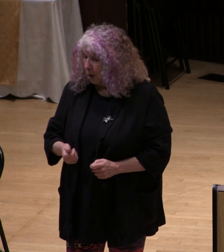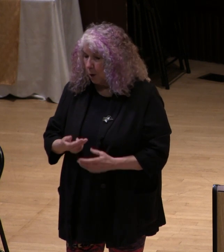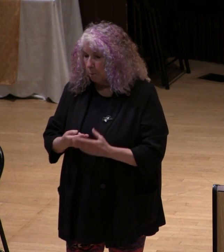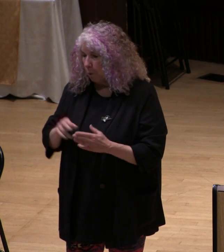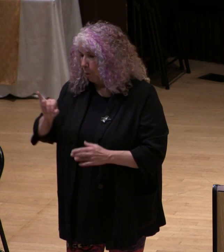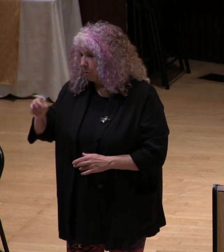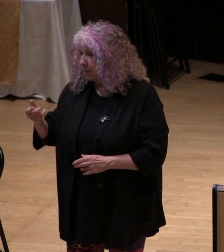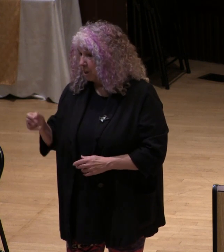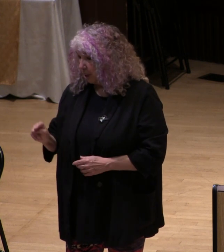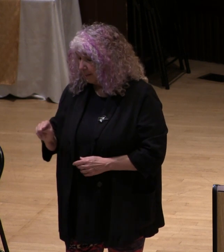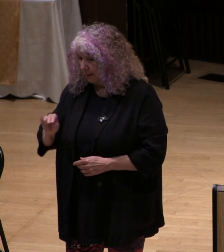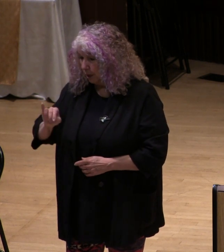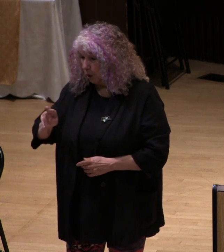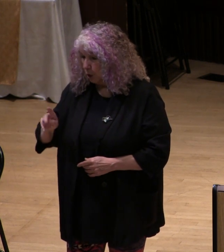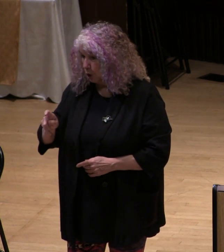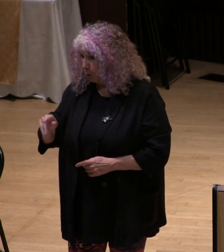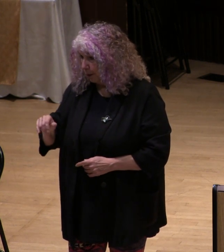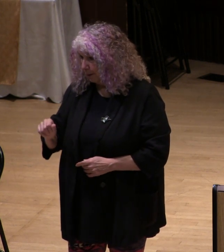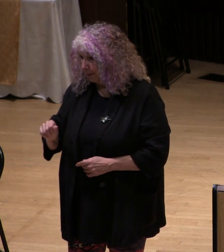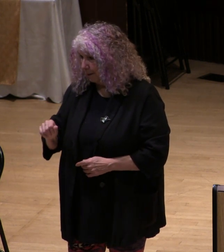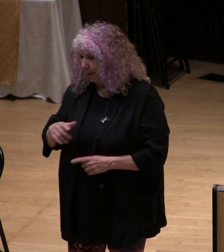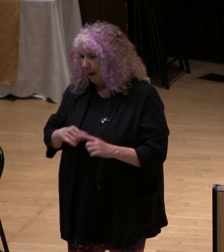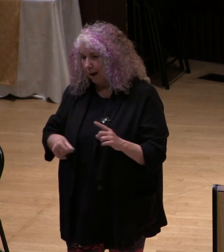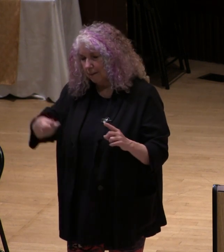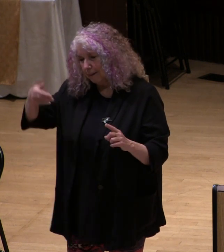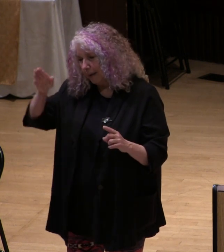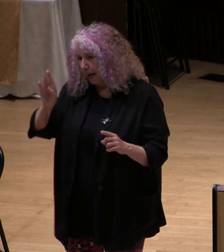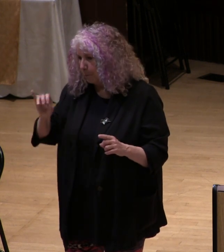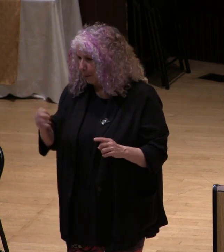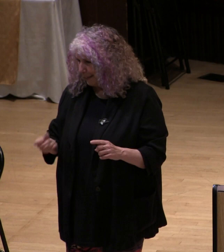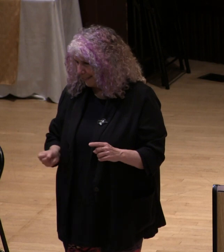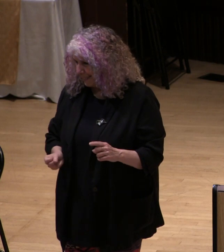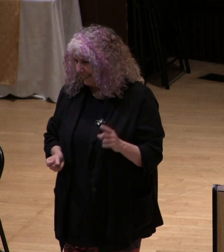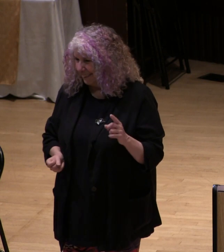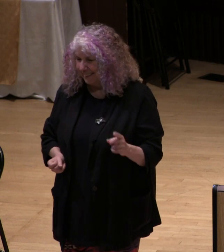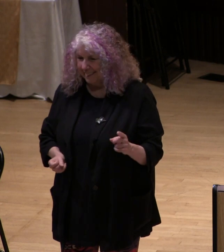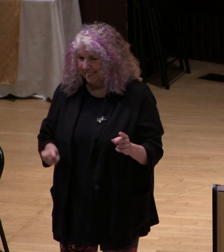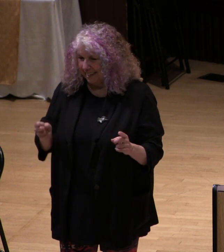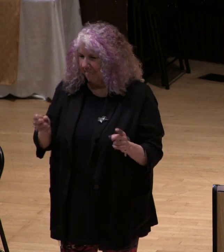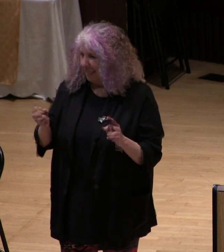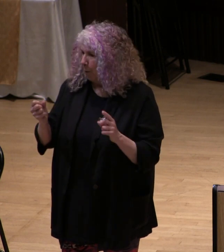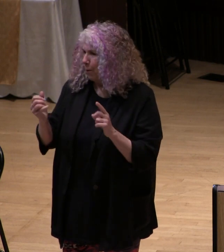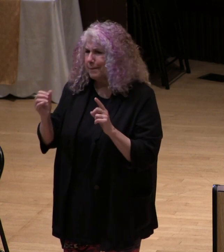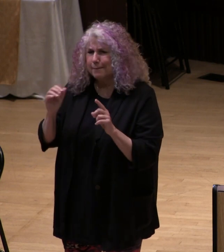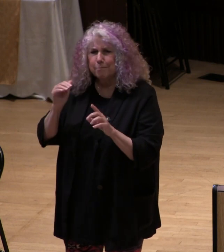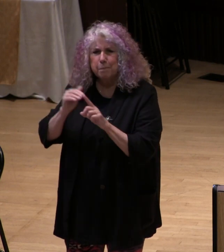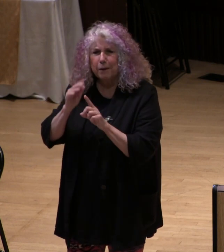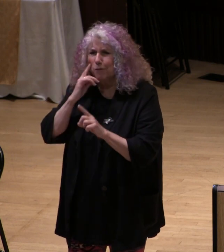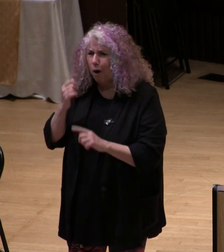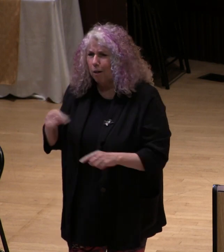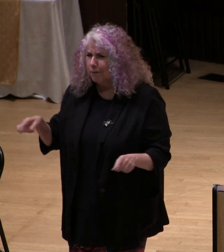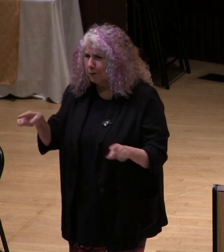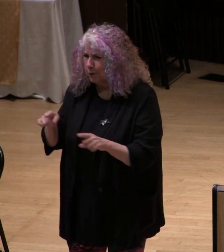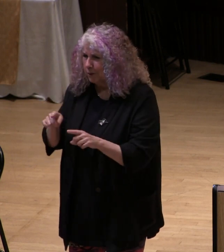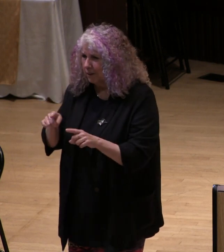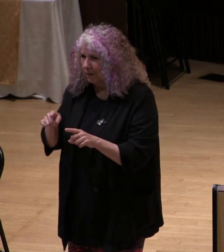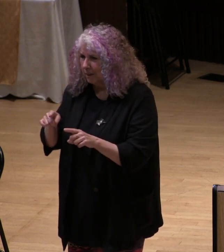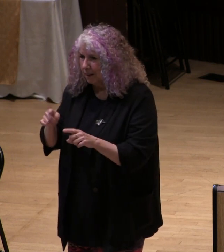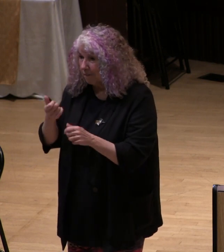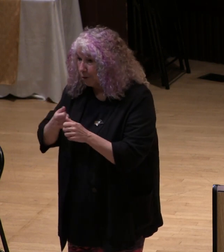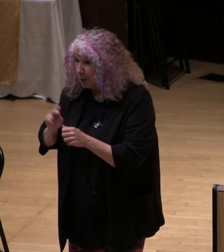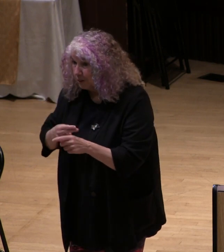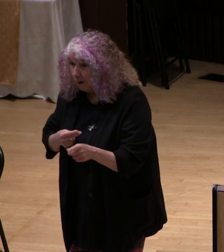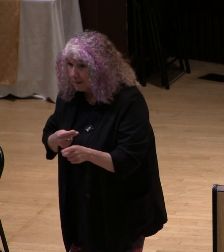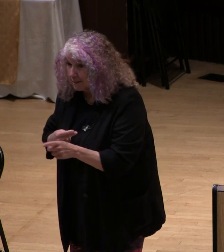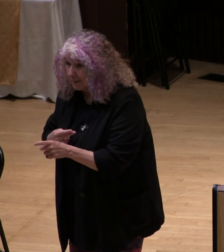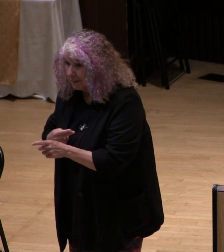Both Jace and Julia are little God beams, and that is an Easter reminder for all of us. For each one